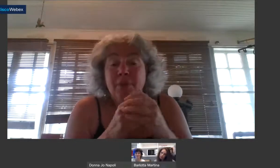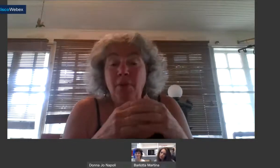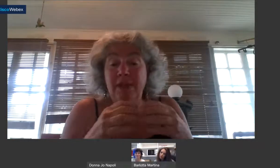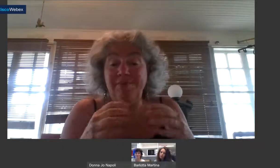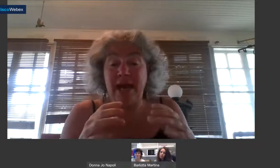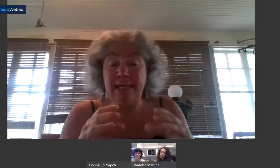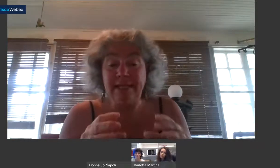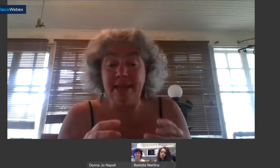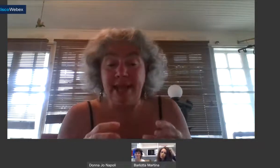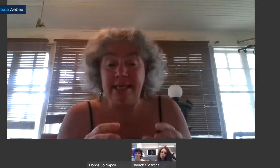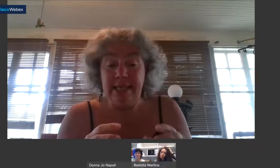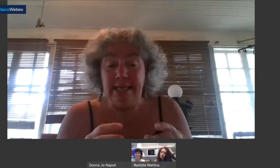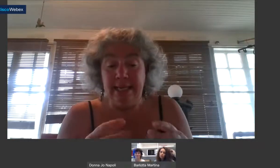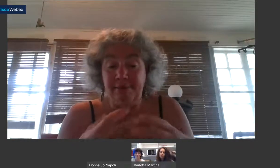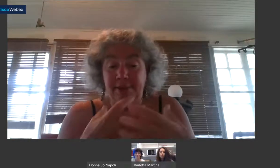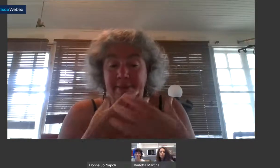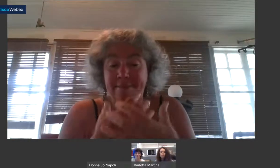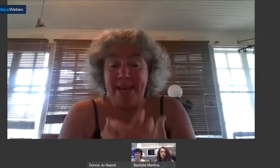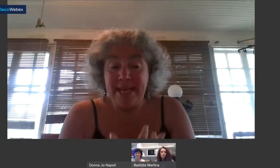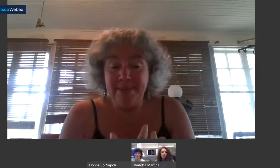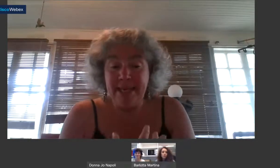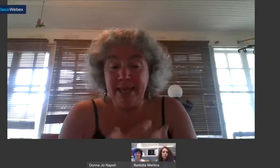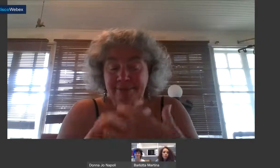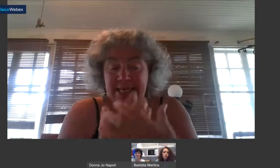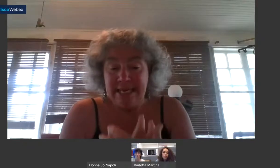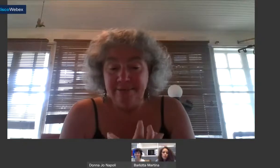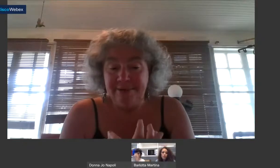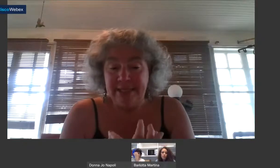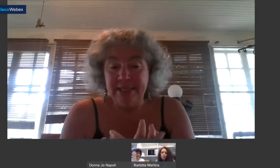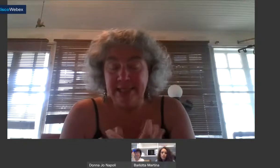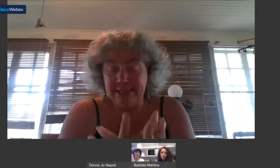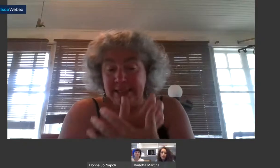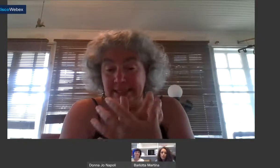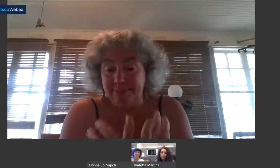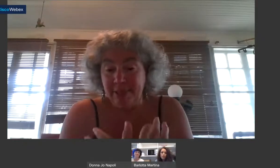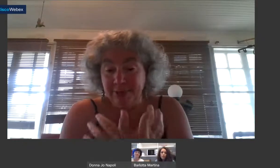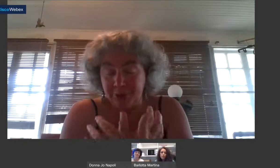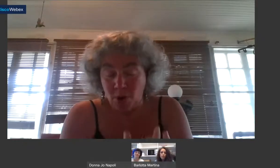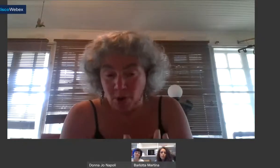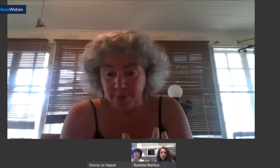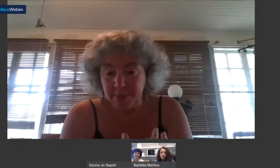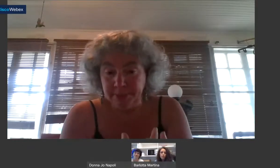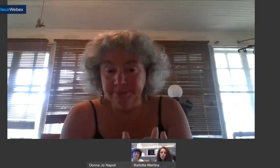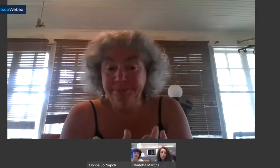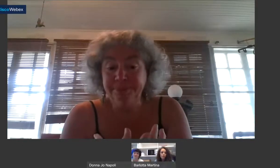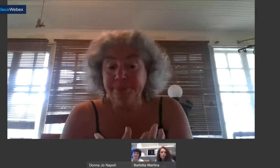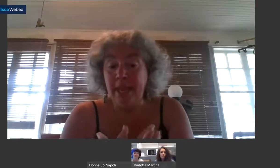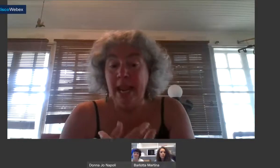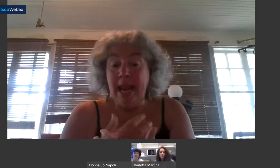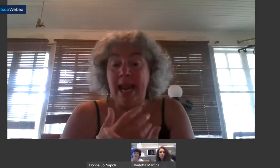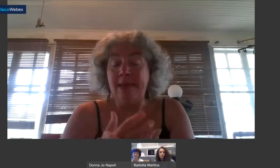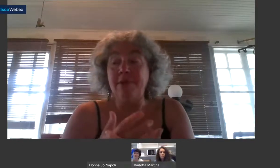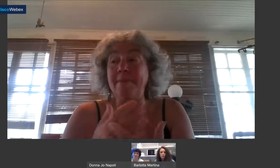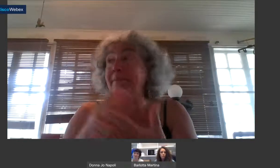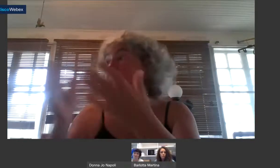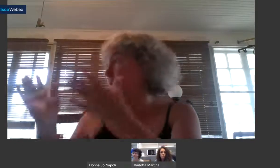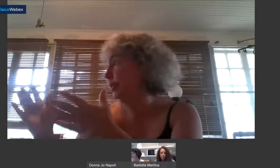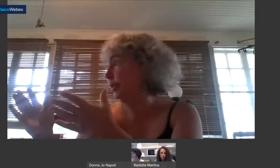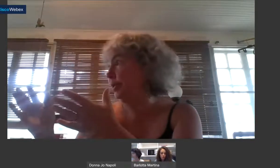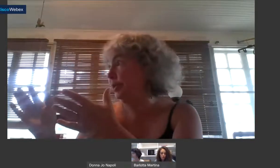we find that if an infant is in its mother's arms and the mother turns her